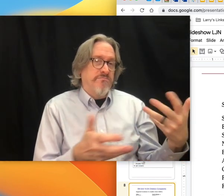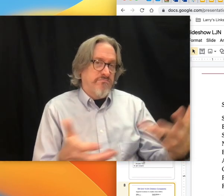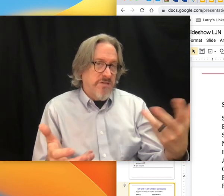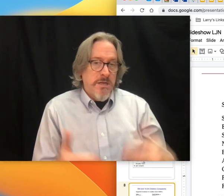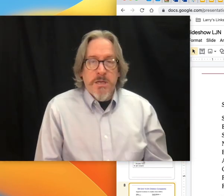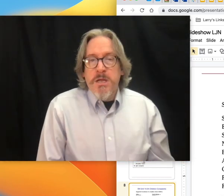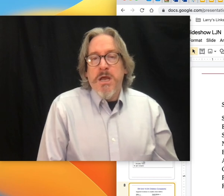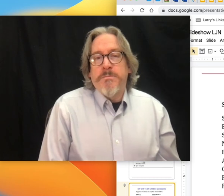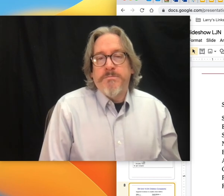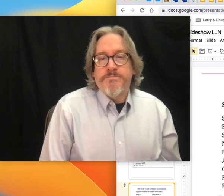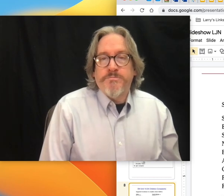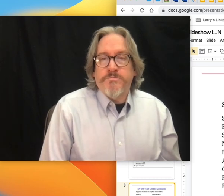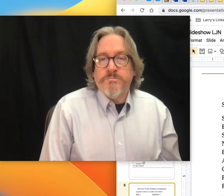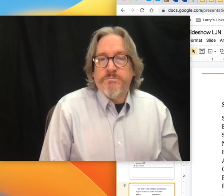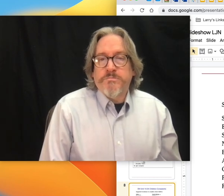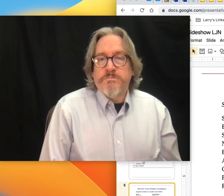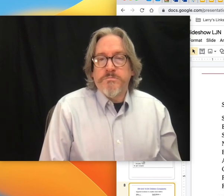Leave.